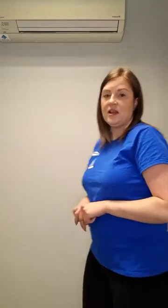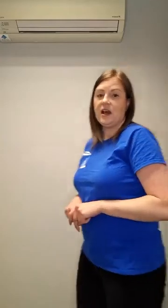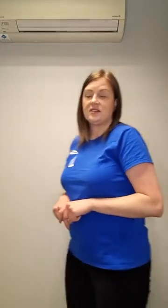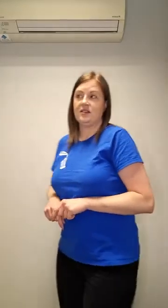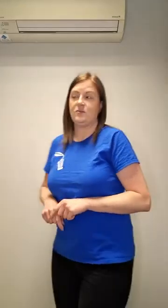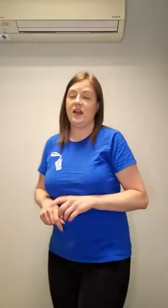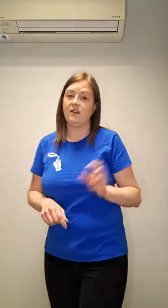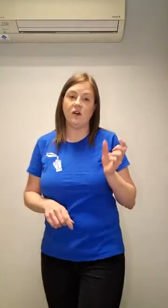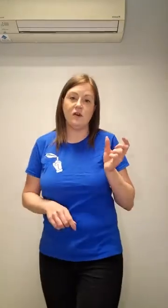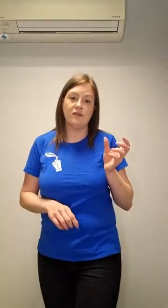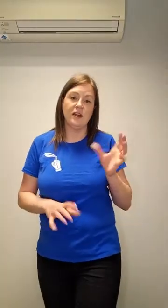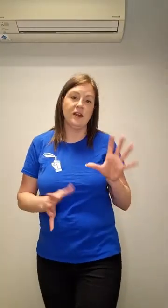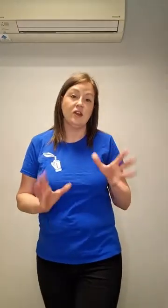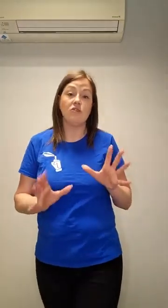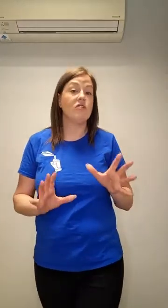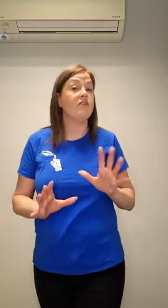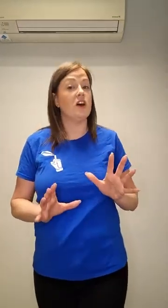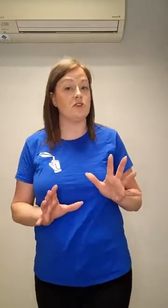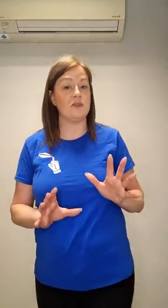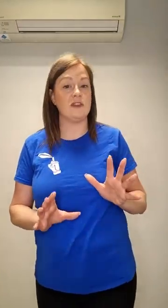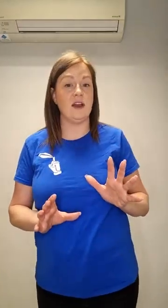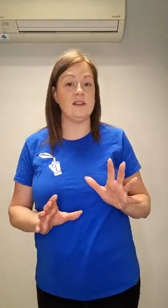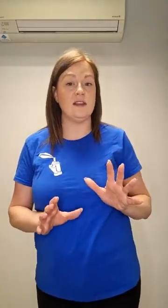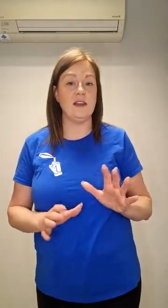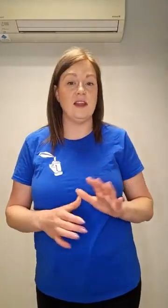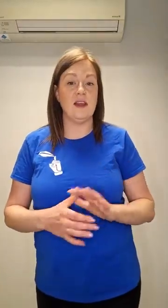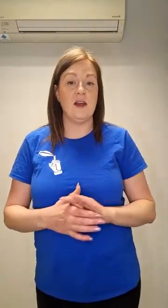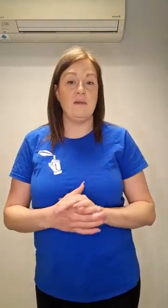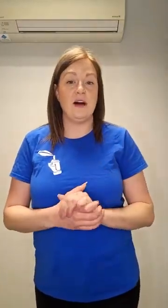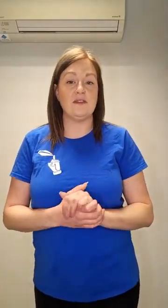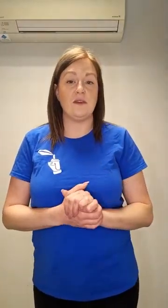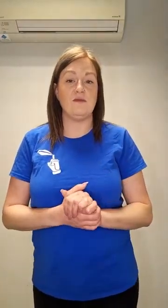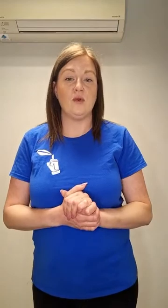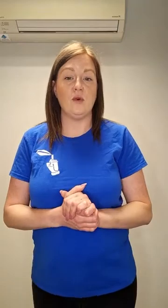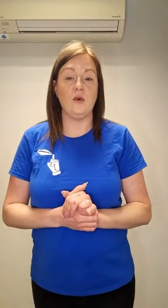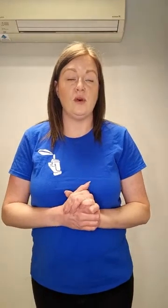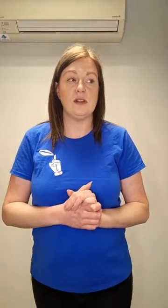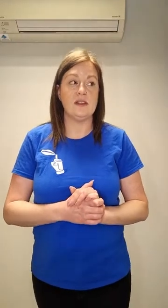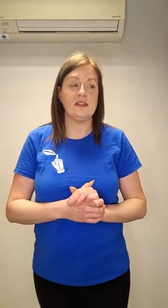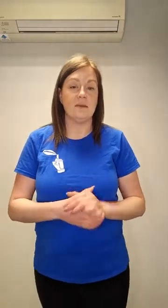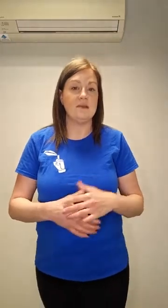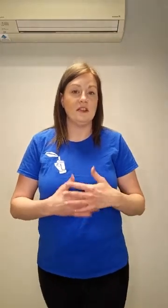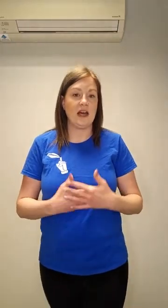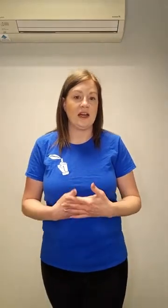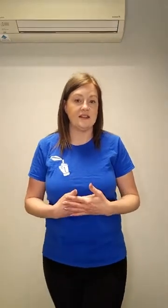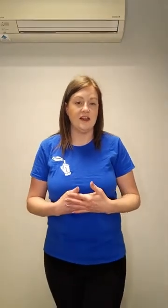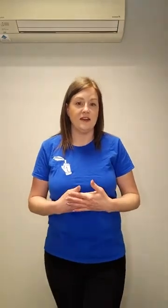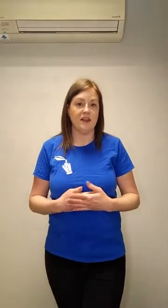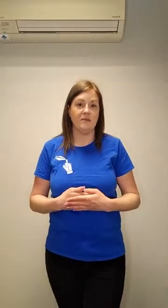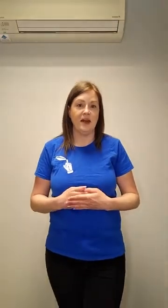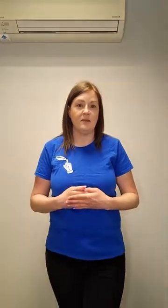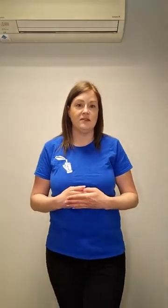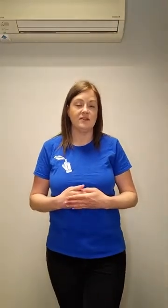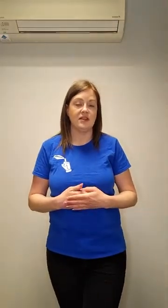As I said, we have a lot of controversial signs, but for somebody that has learning impairments,